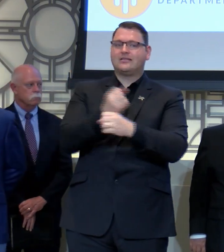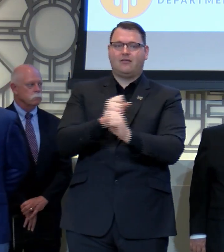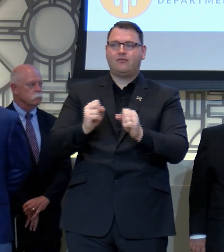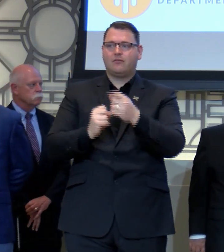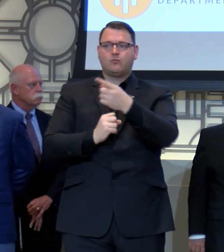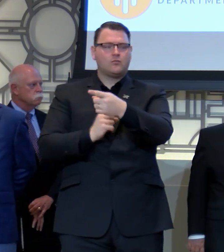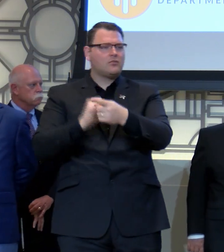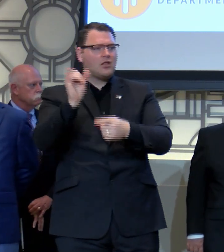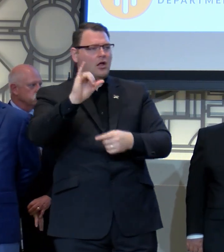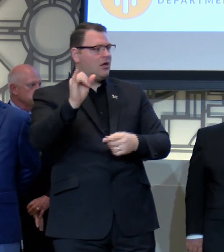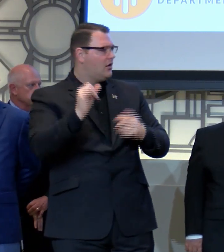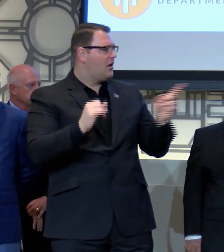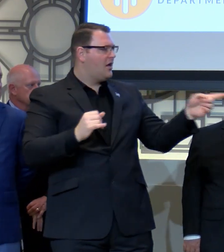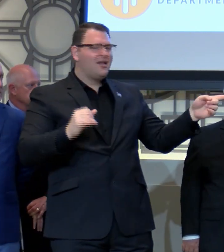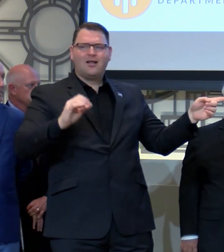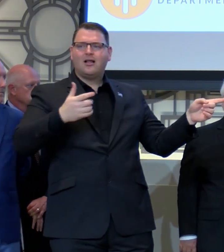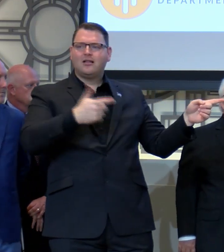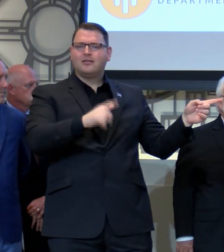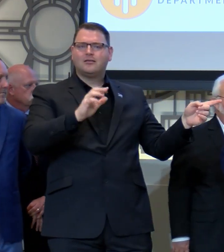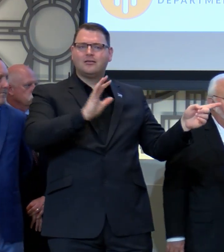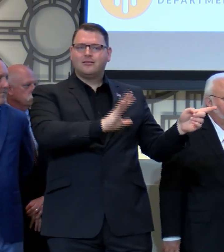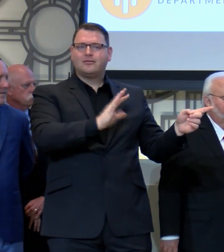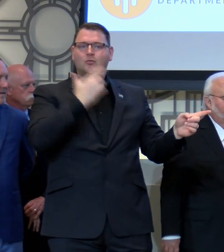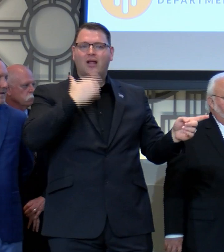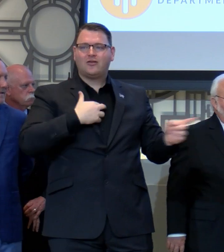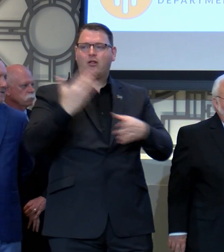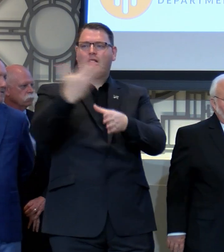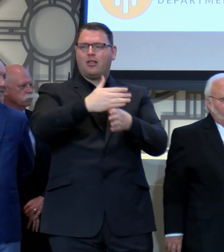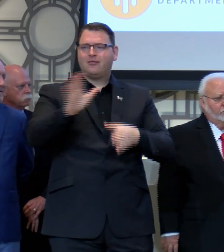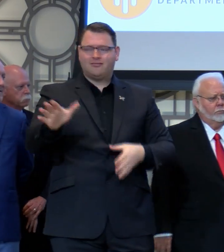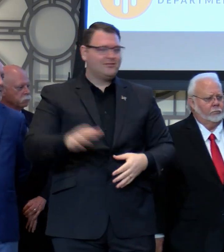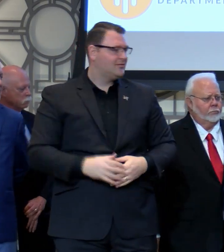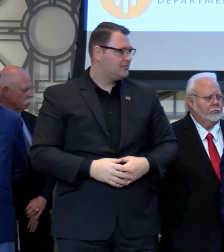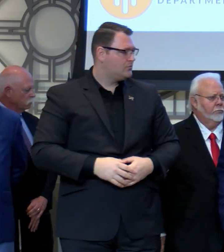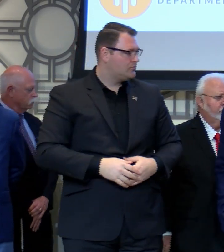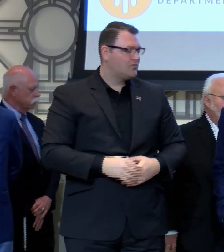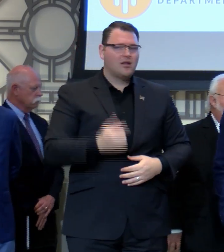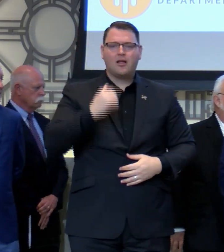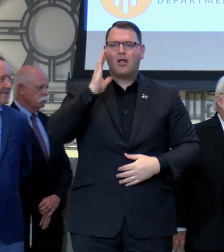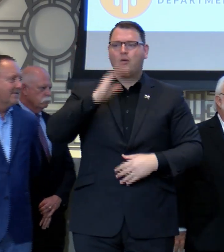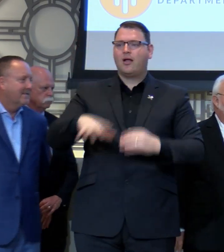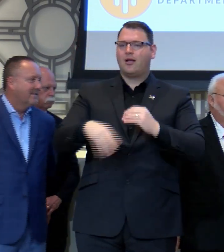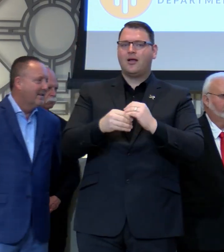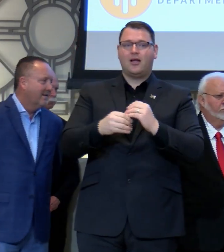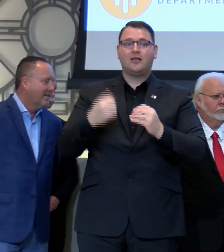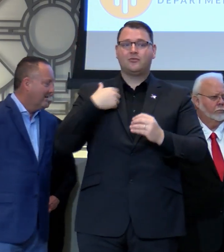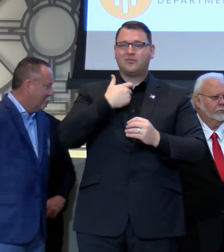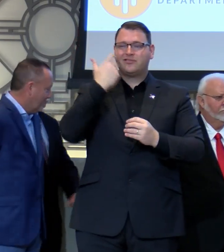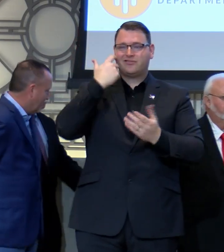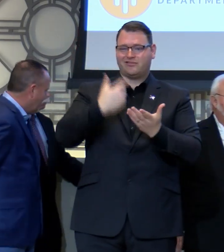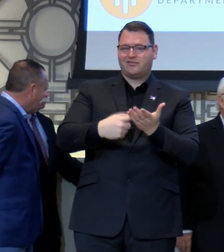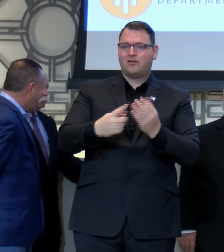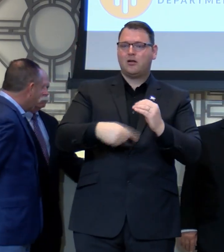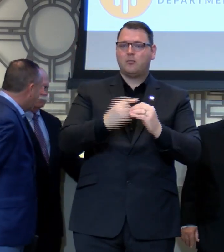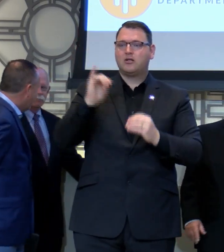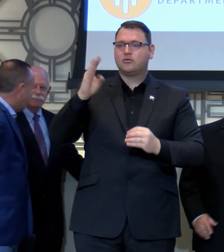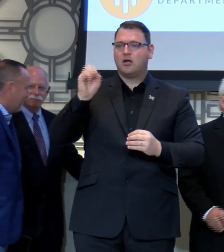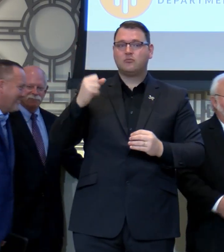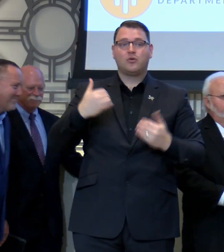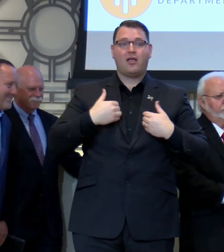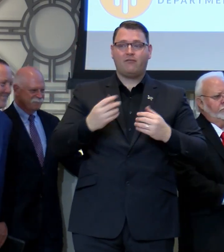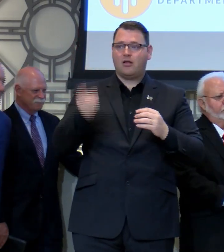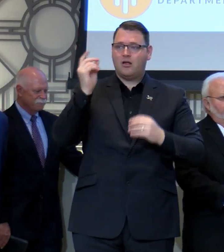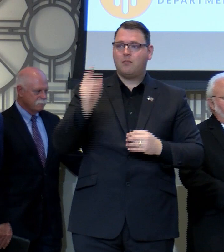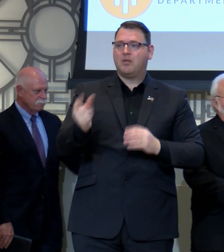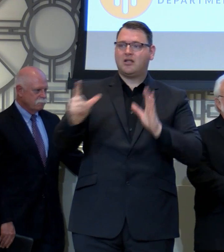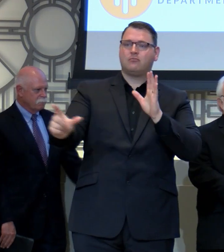Yeah. Let's let Randall's talk. I would just add to that, we spoke earlier about jobs and we have immediate